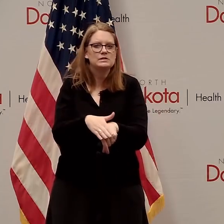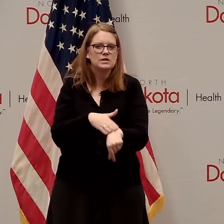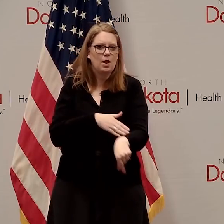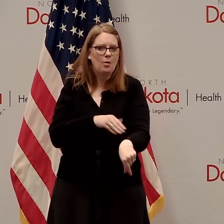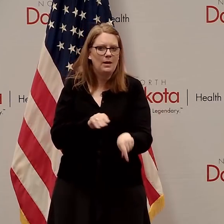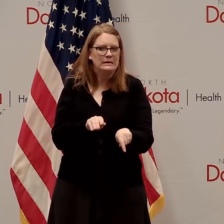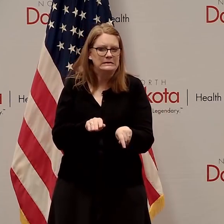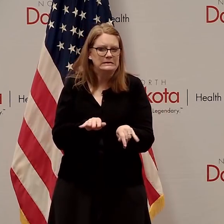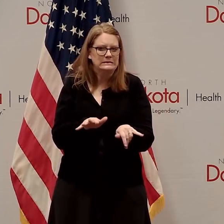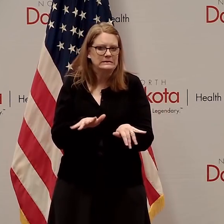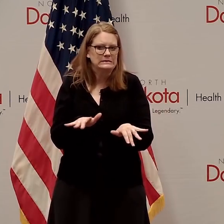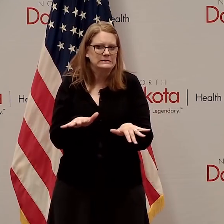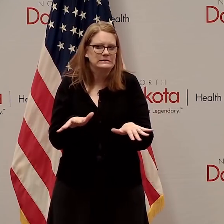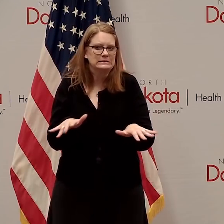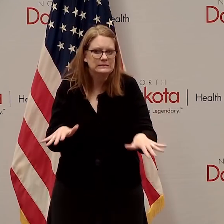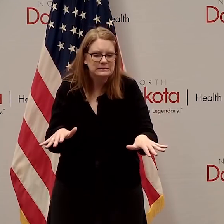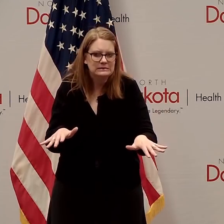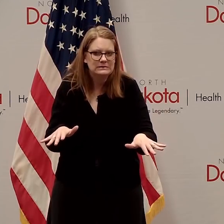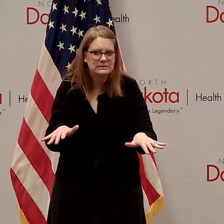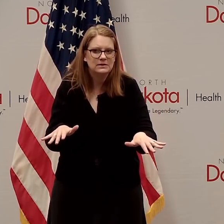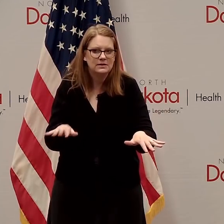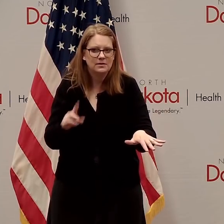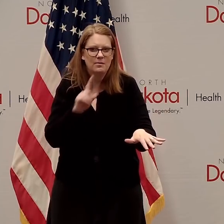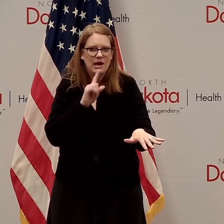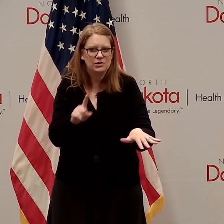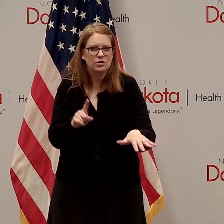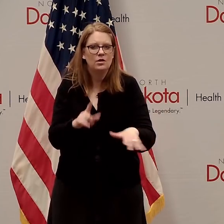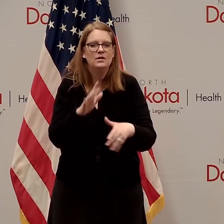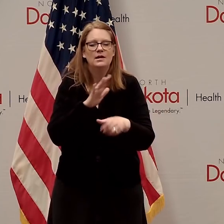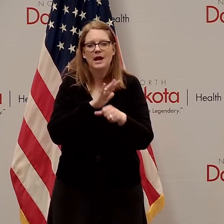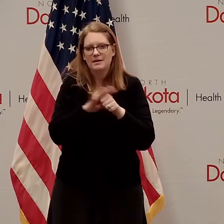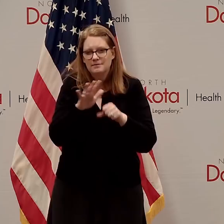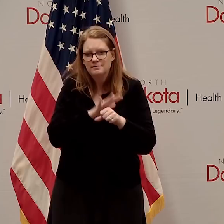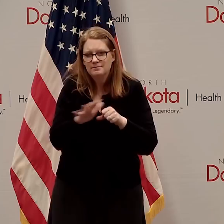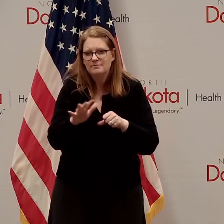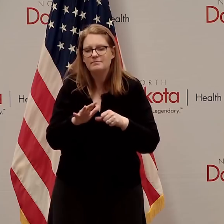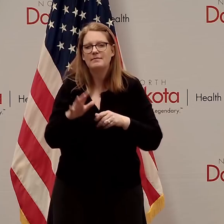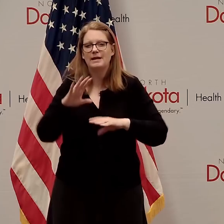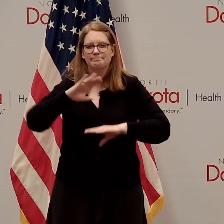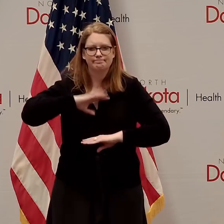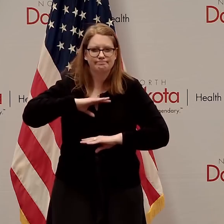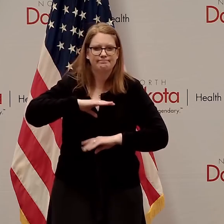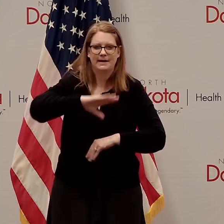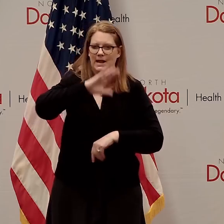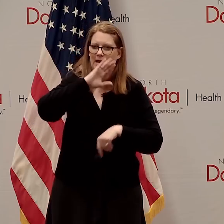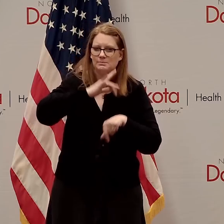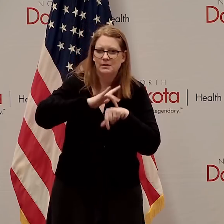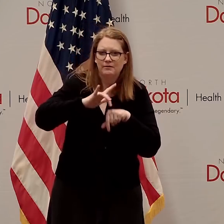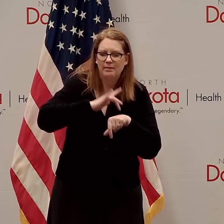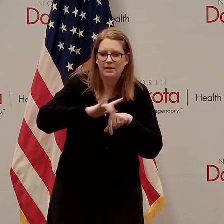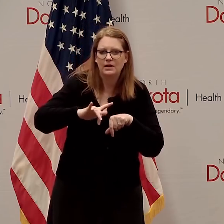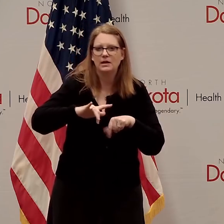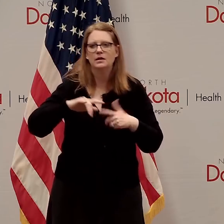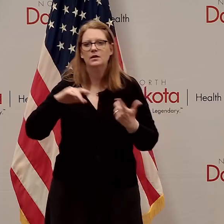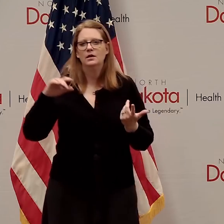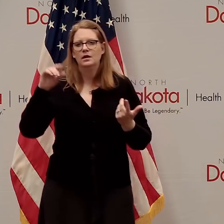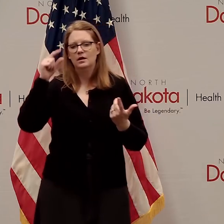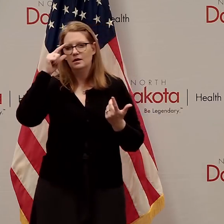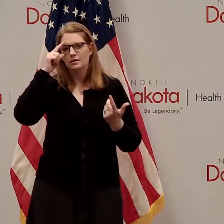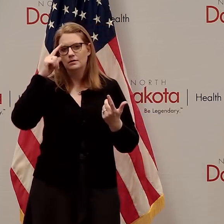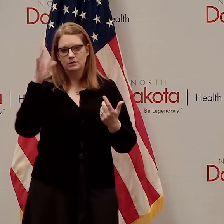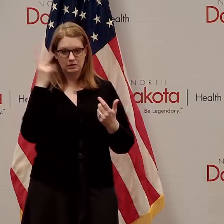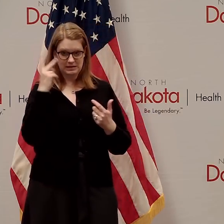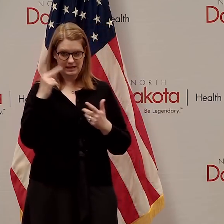virus and highly deadly virus, was to make sure that we had adequate hospital capacity. And I think that you saw yesterday with the